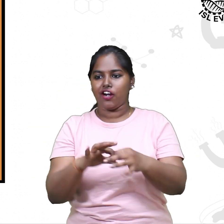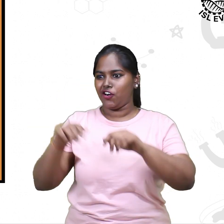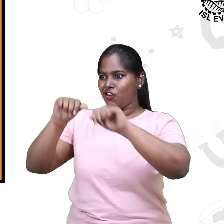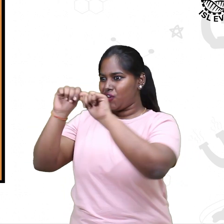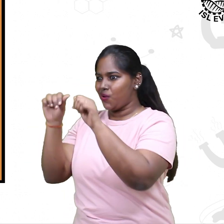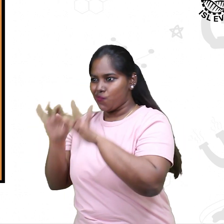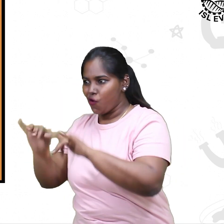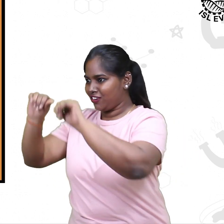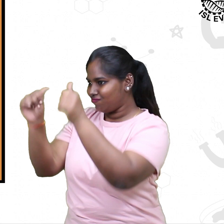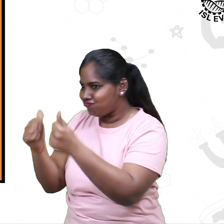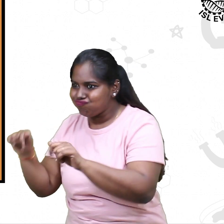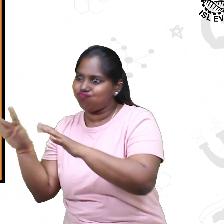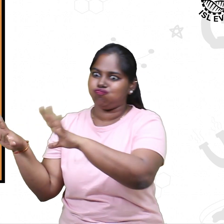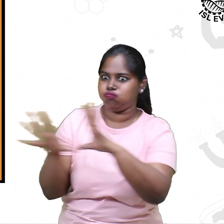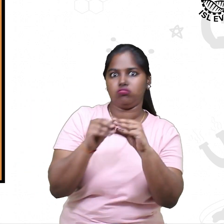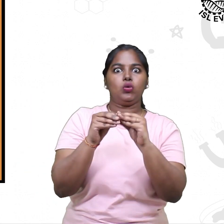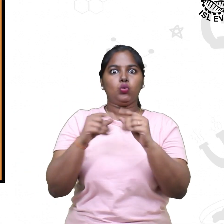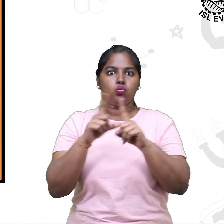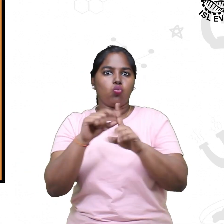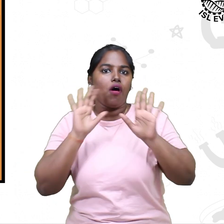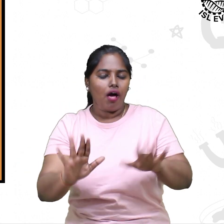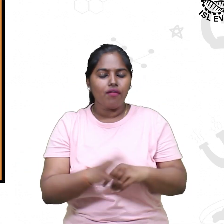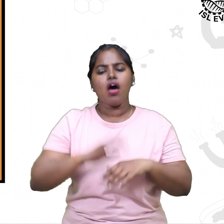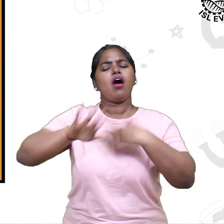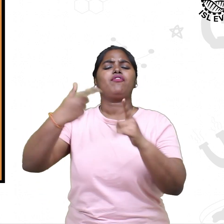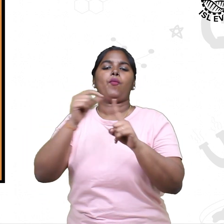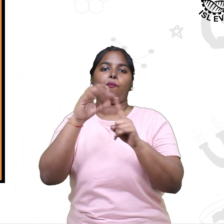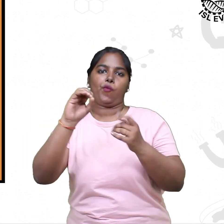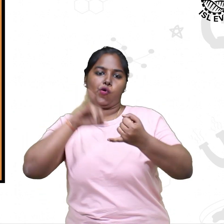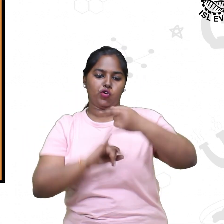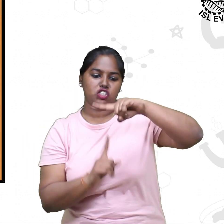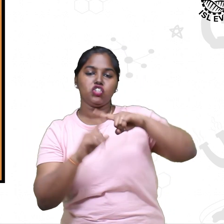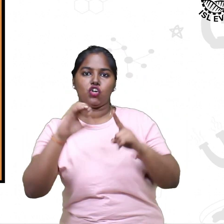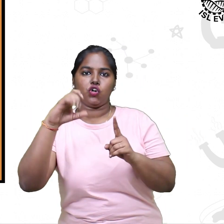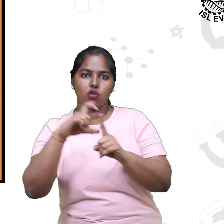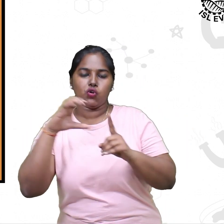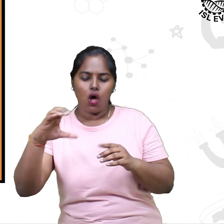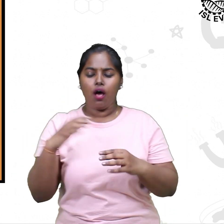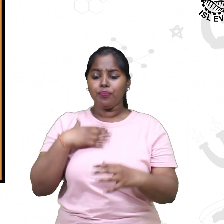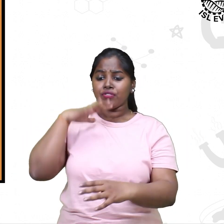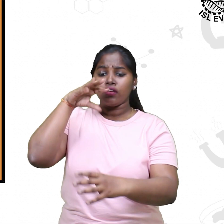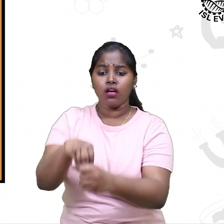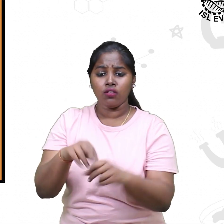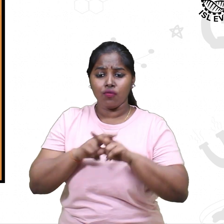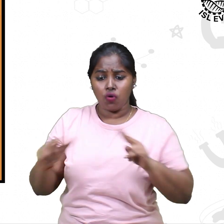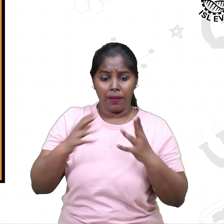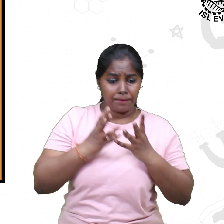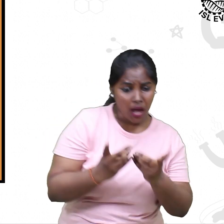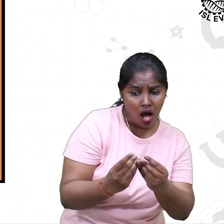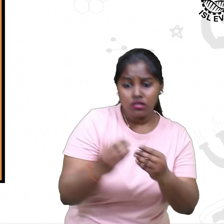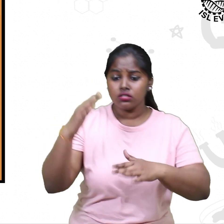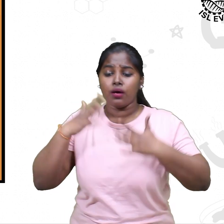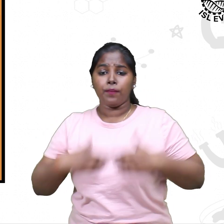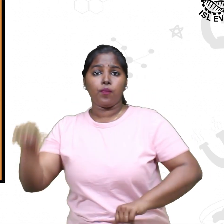computational modeling. And then during my postdoc, people were applying methods of physics into biology. Mathematical biology is something